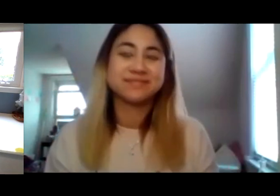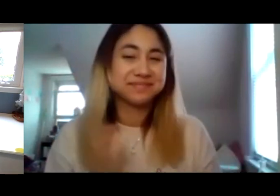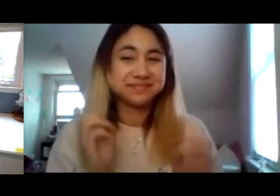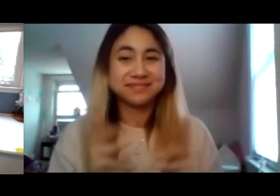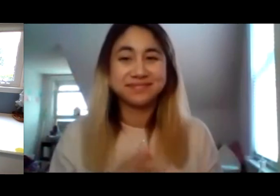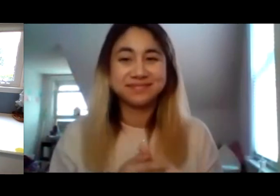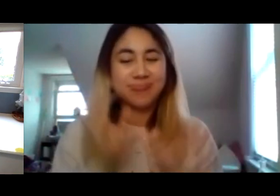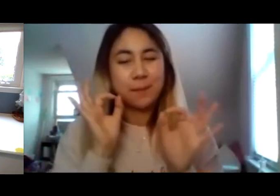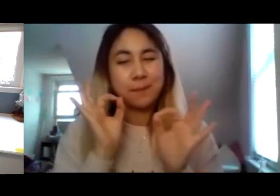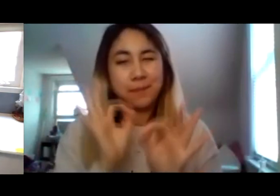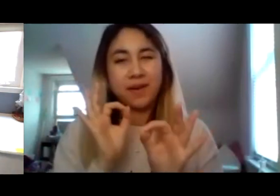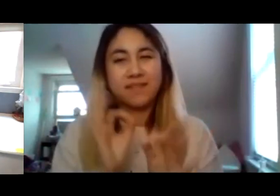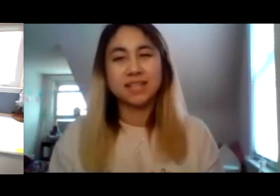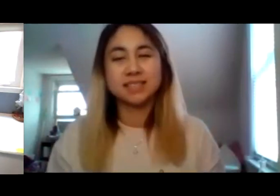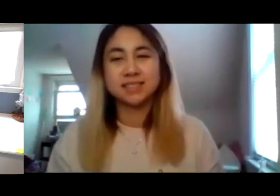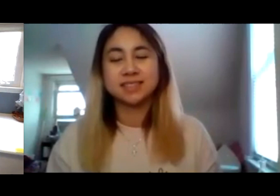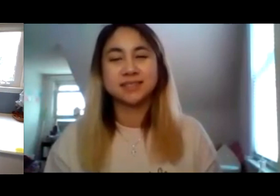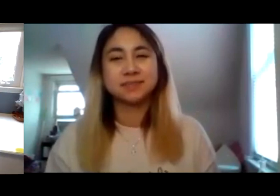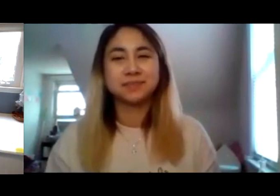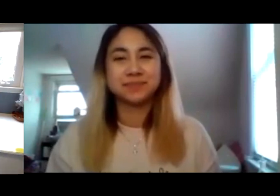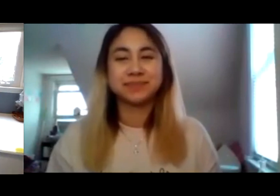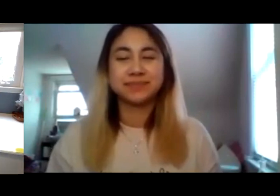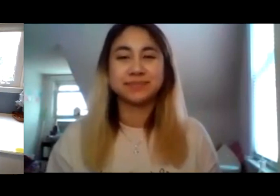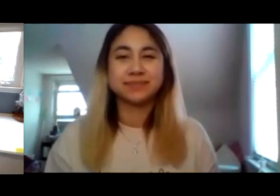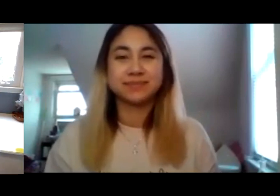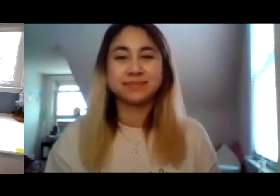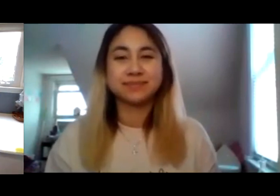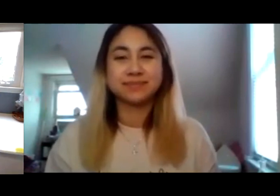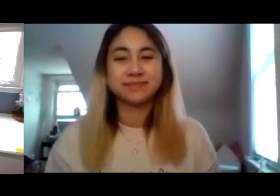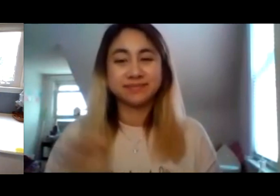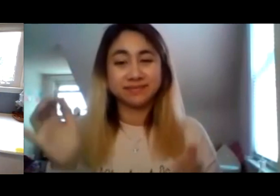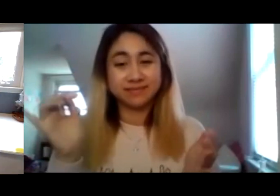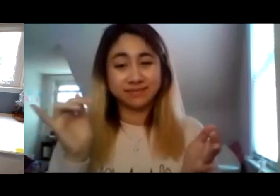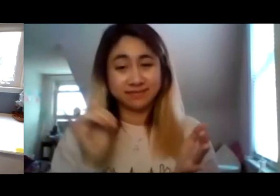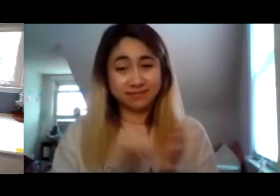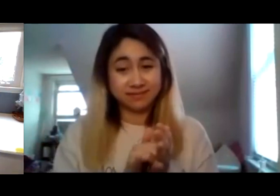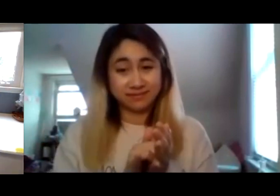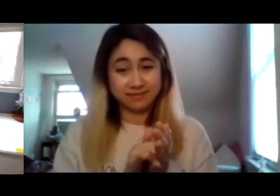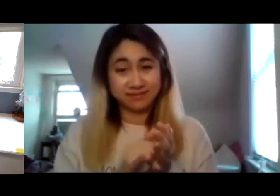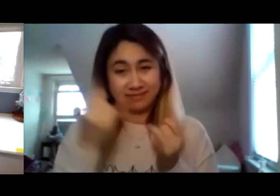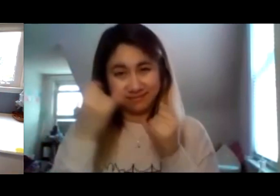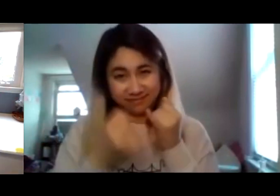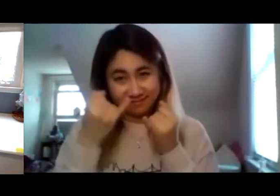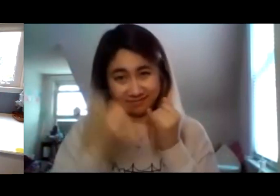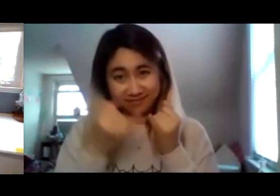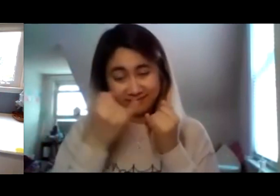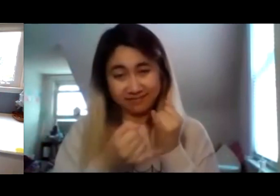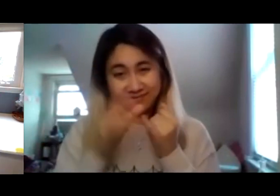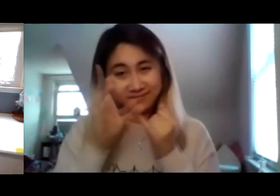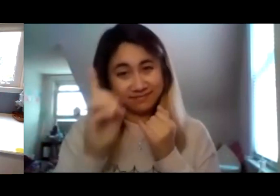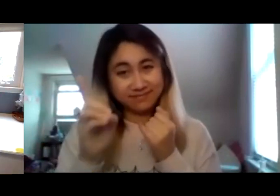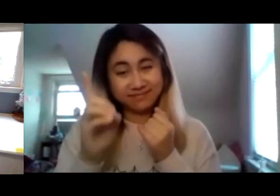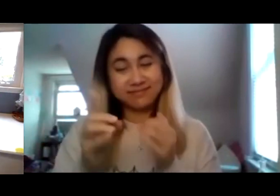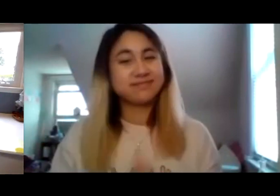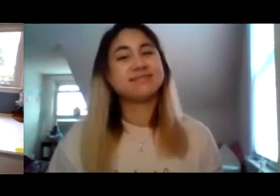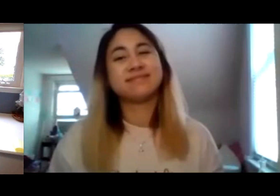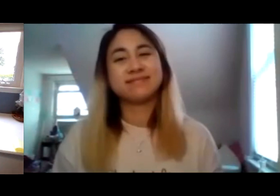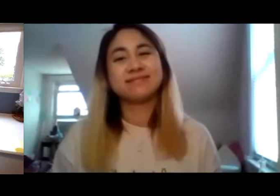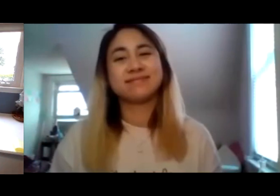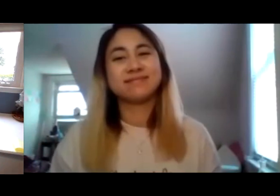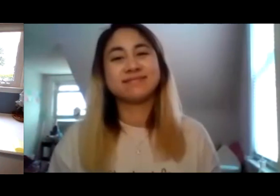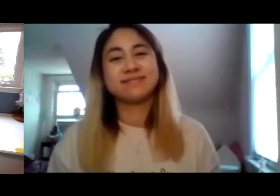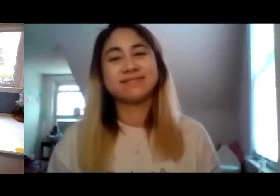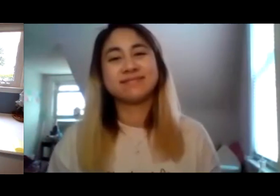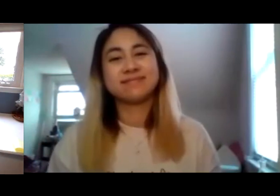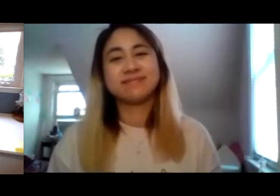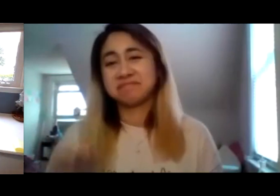Okay, perfect. All right, and that brings us to our last one in our letter D, and our